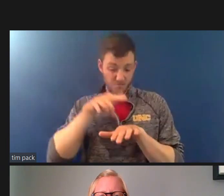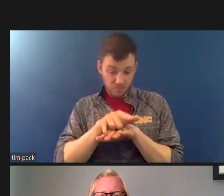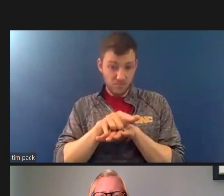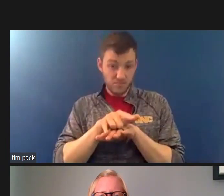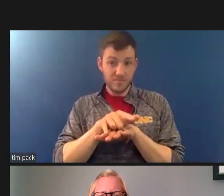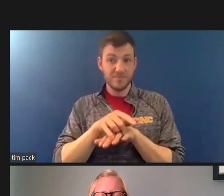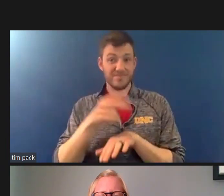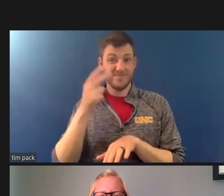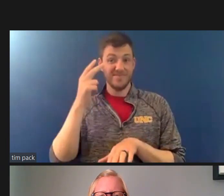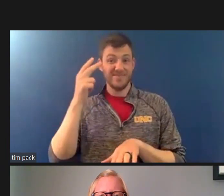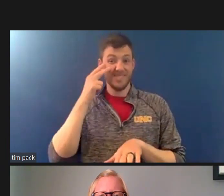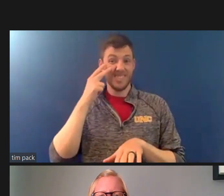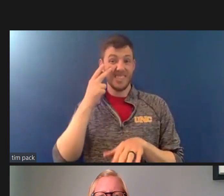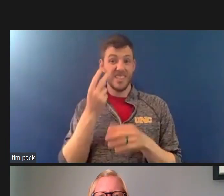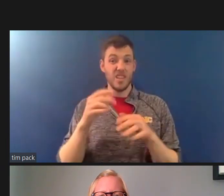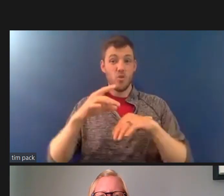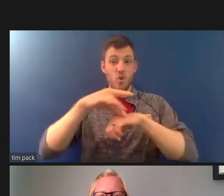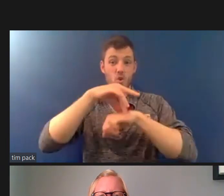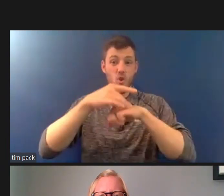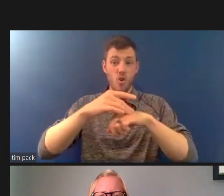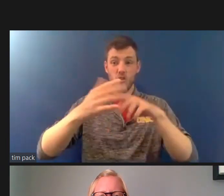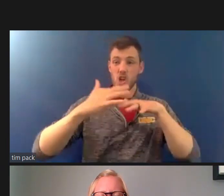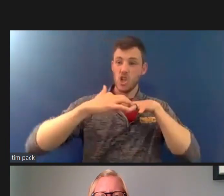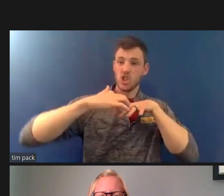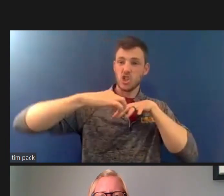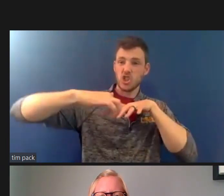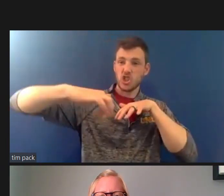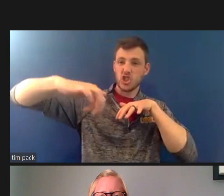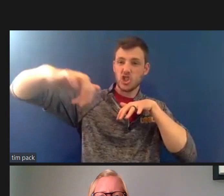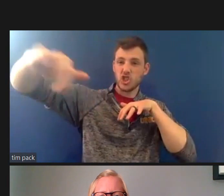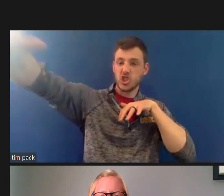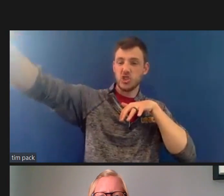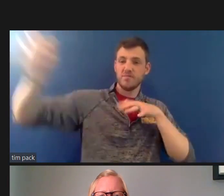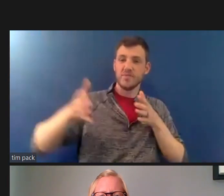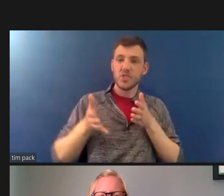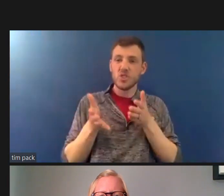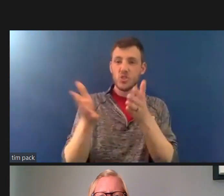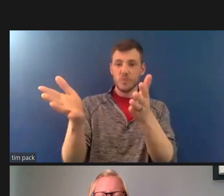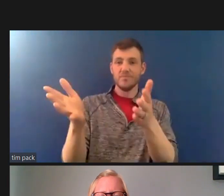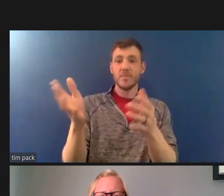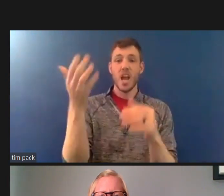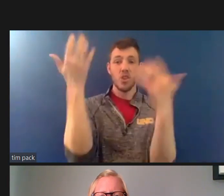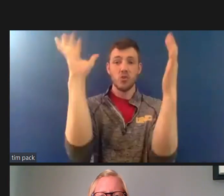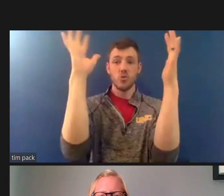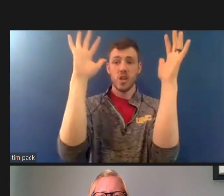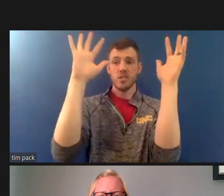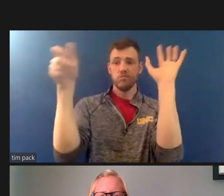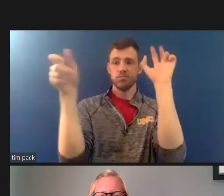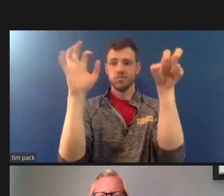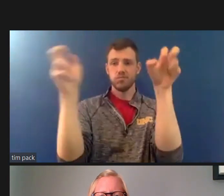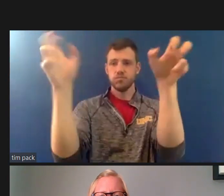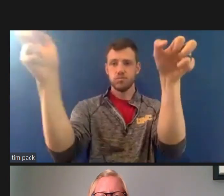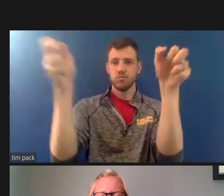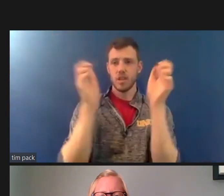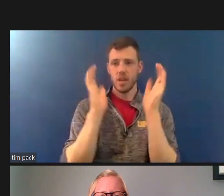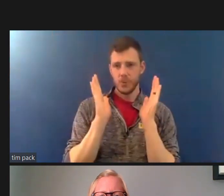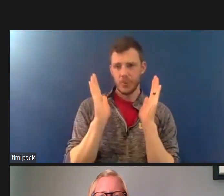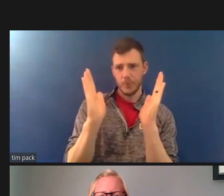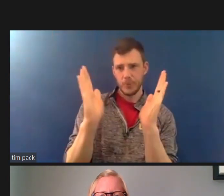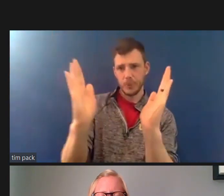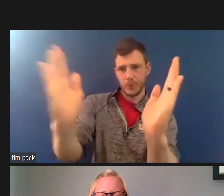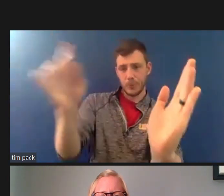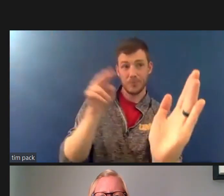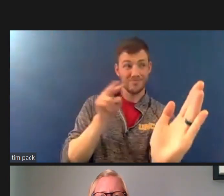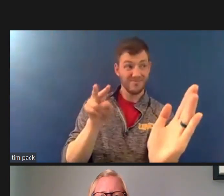done." The fair boy reached out and touched the jagged end of a trunk. For a moment, he looked interested. "What happened to